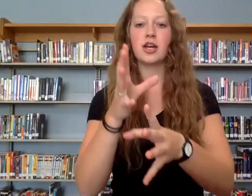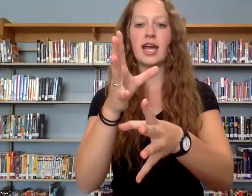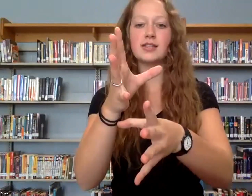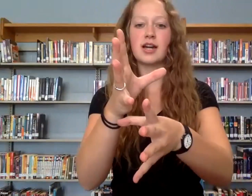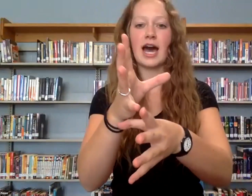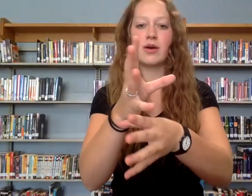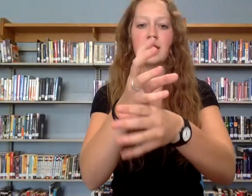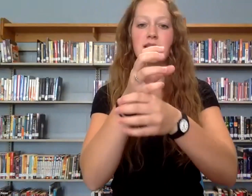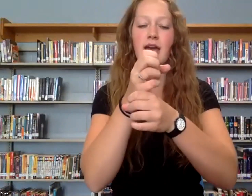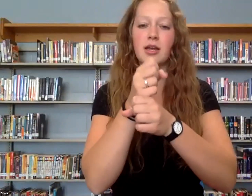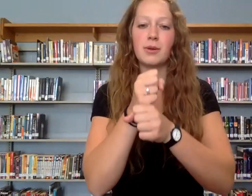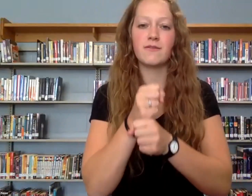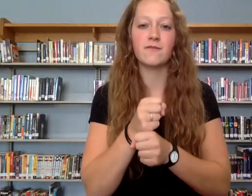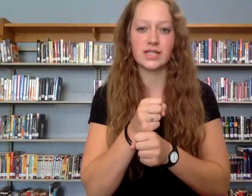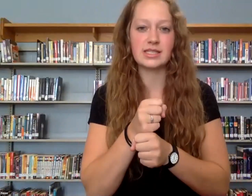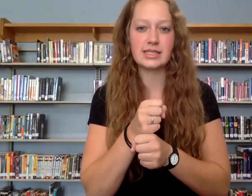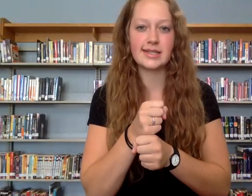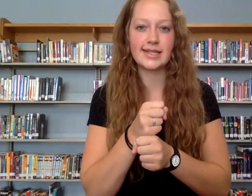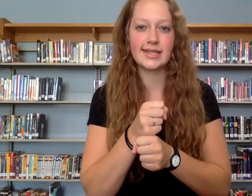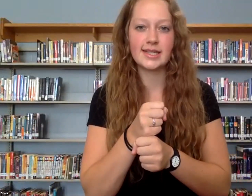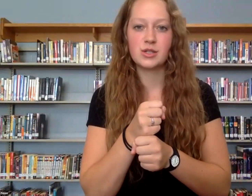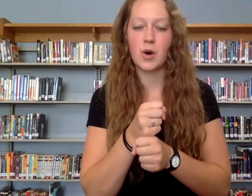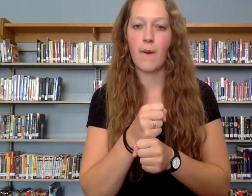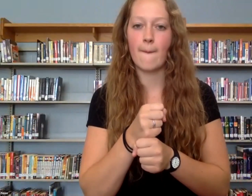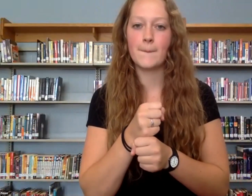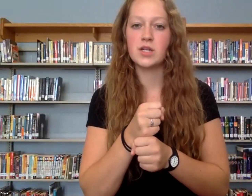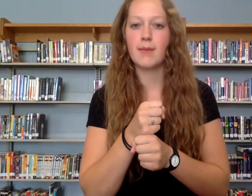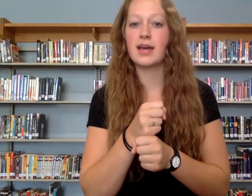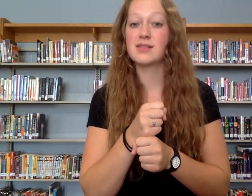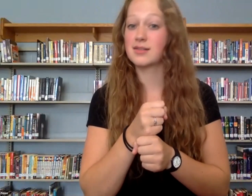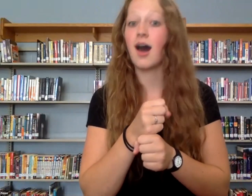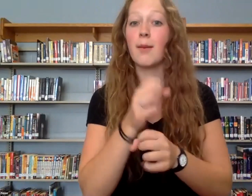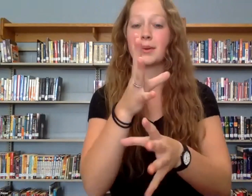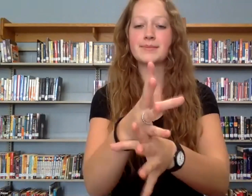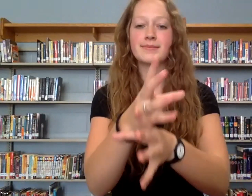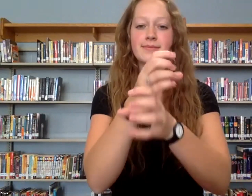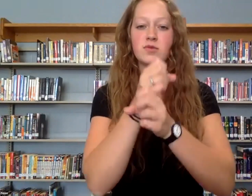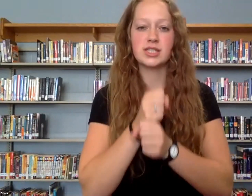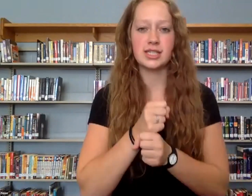hands are out and then they end up in fists. So your dominant hand's on top. Receive.